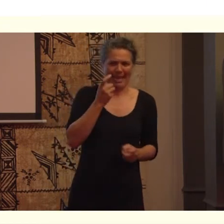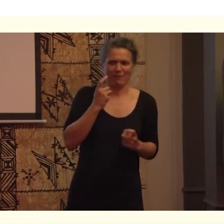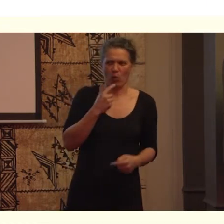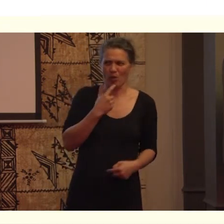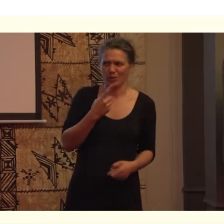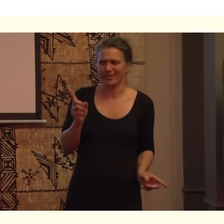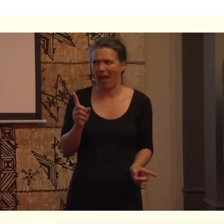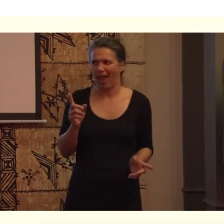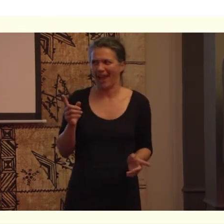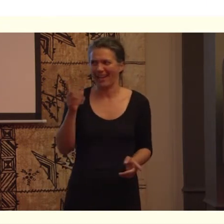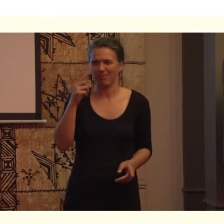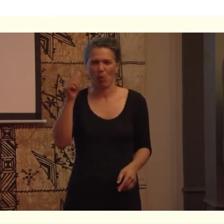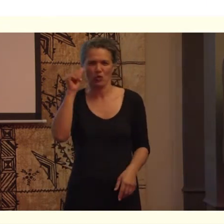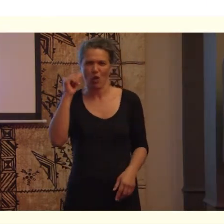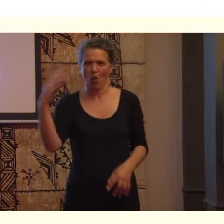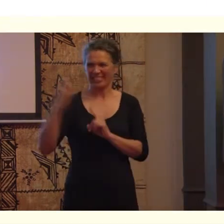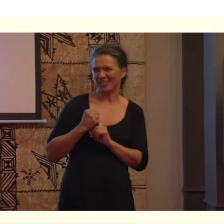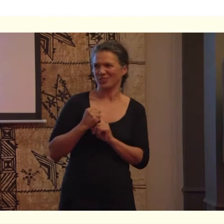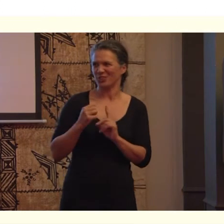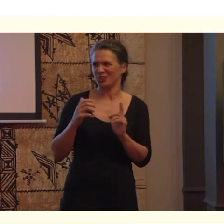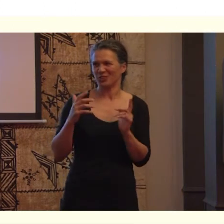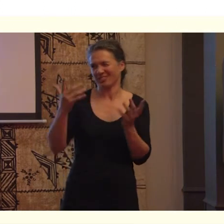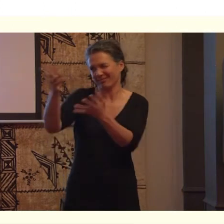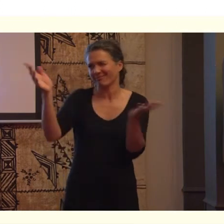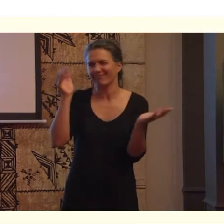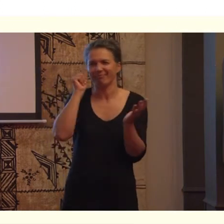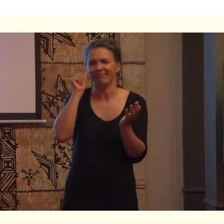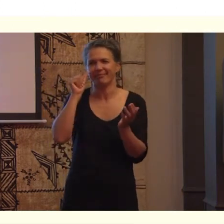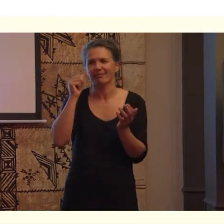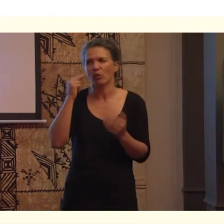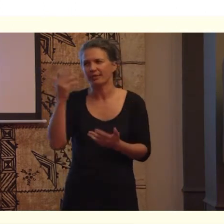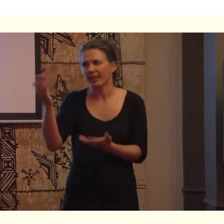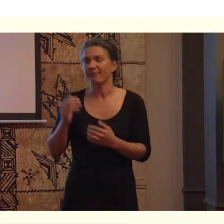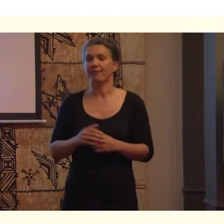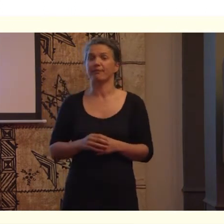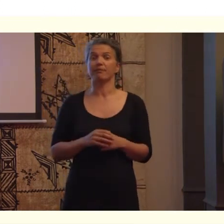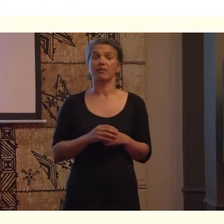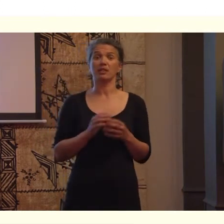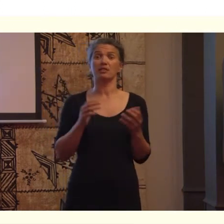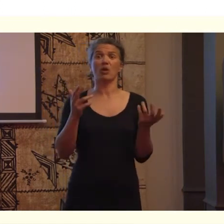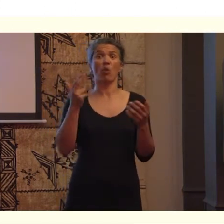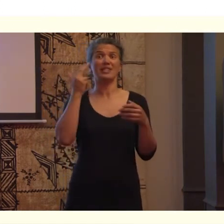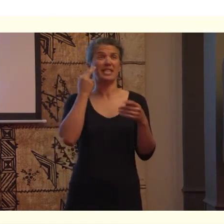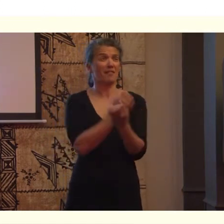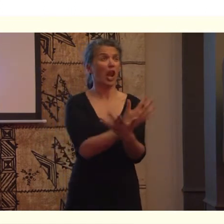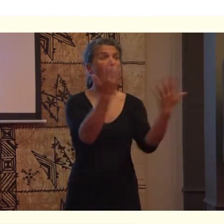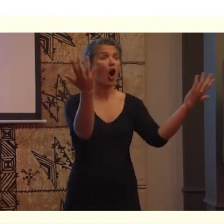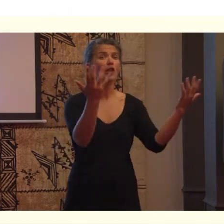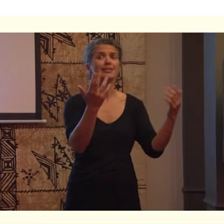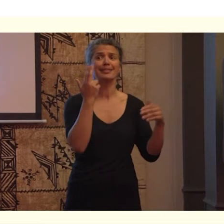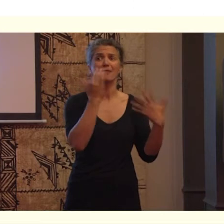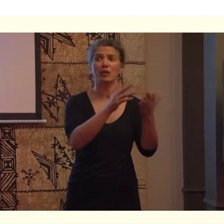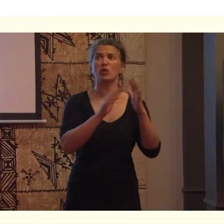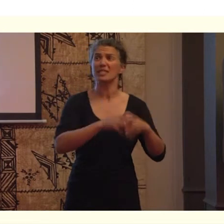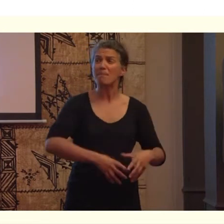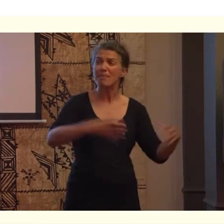other. And a lot of people have been able to explain that. Again, it's a minority group, so, and it's quite special to be part of something like